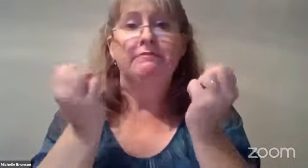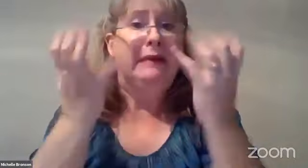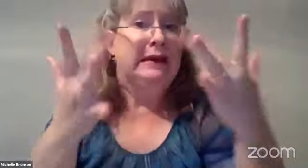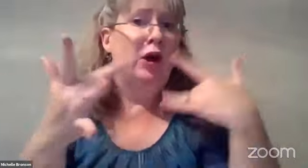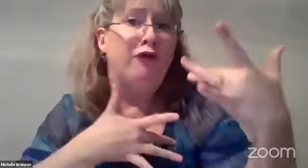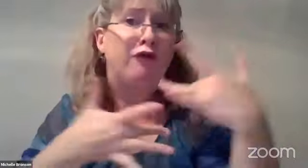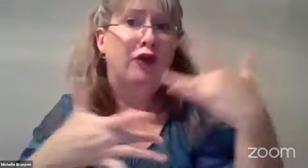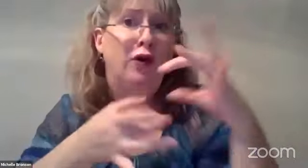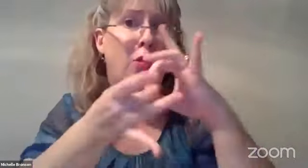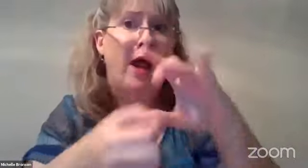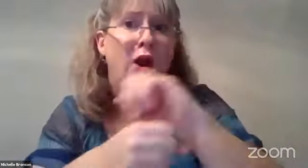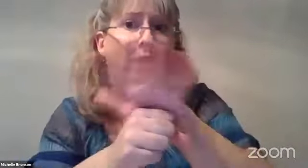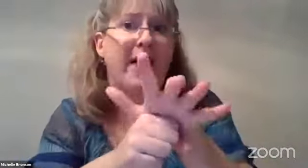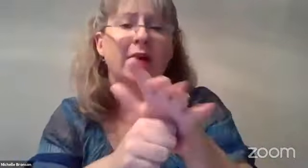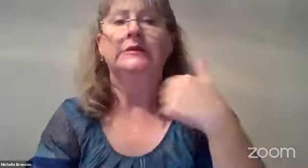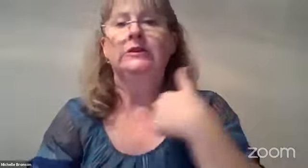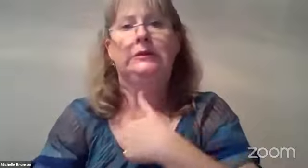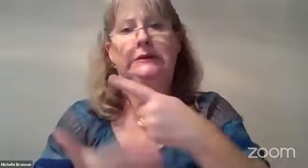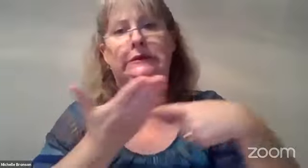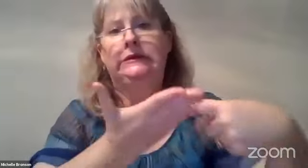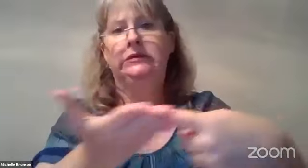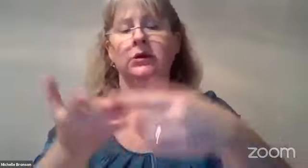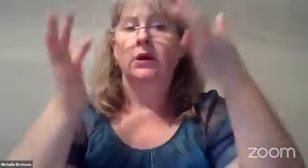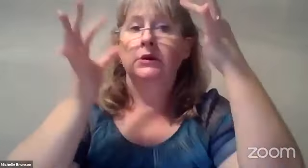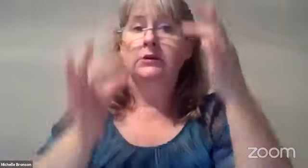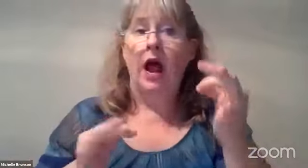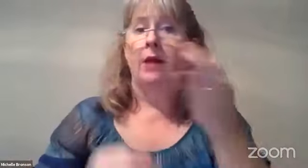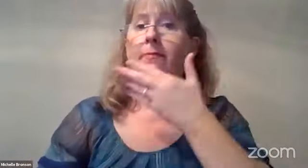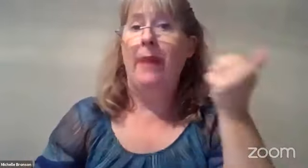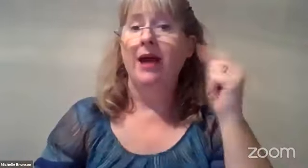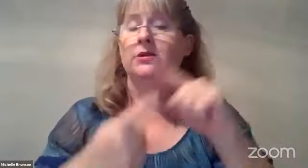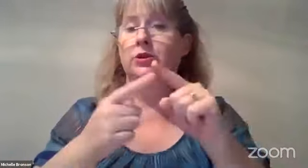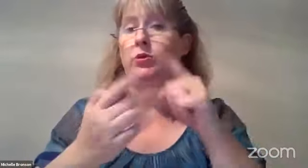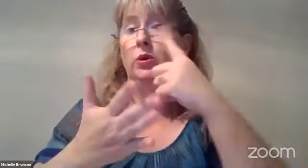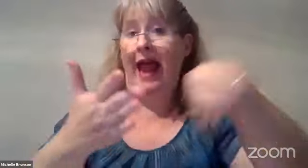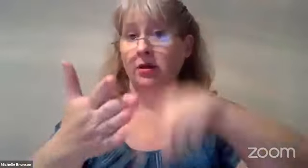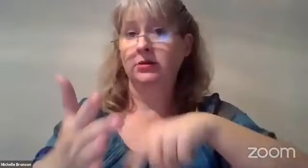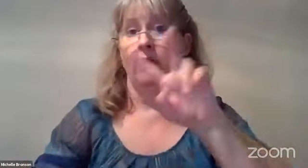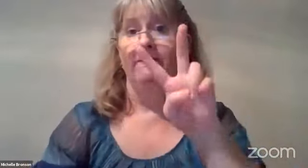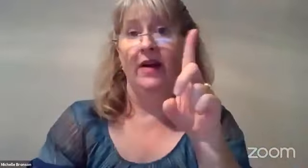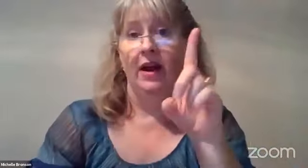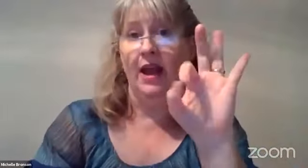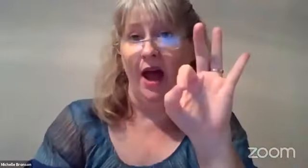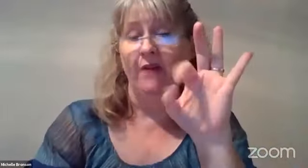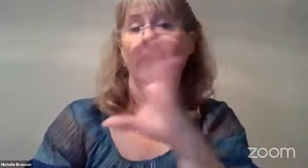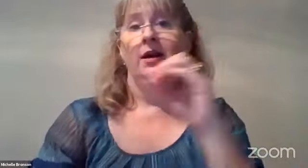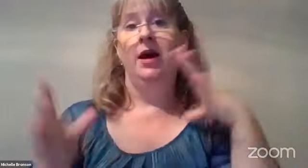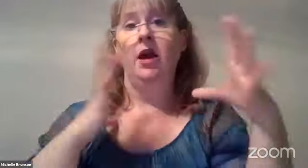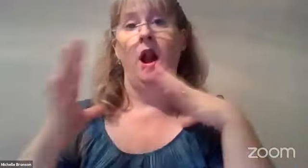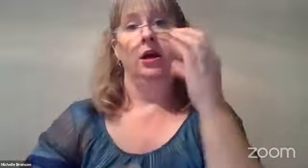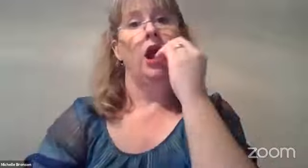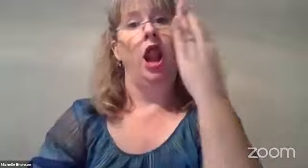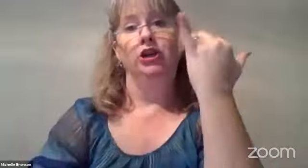And because of the many concerns in terms of COVID-19, we've decided that it's best to cancel Valley Deaf Festival